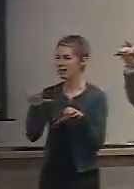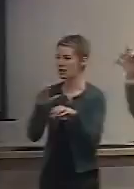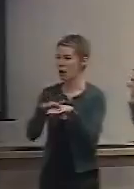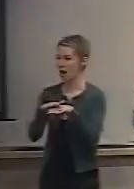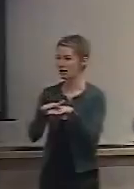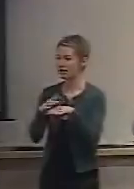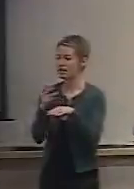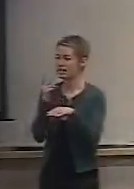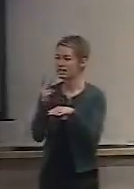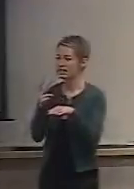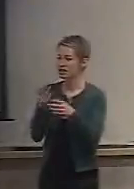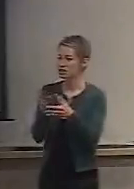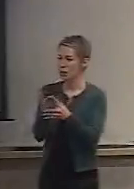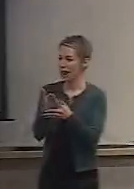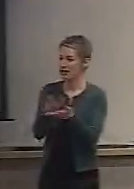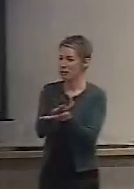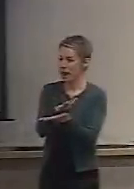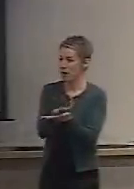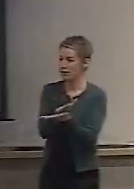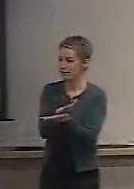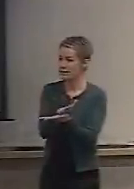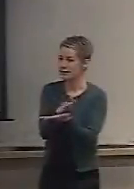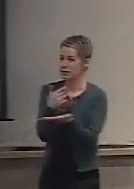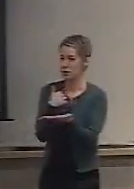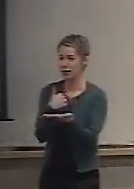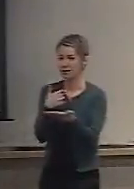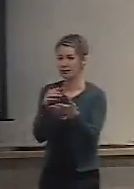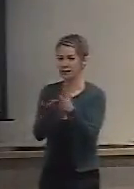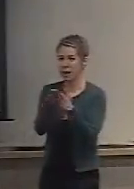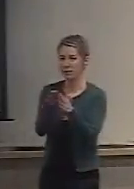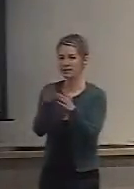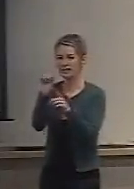could try to develop scenarios and see how they